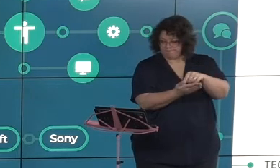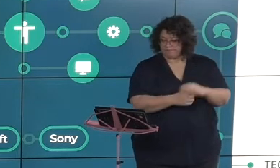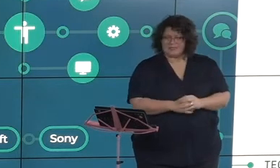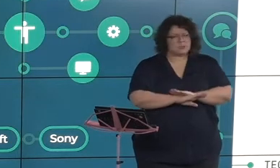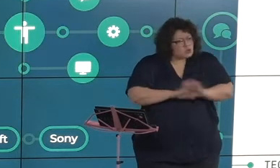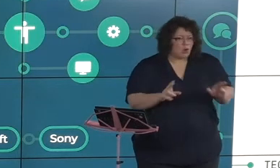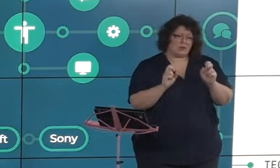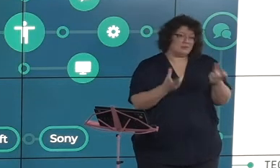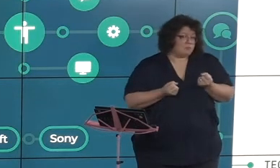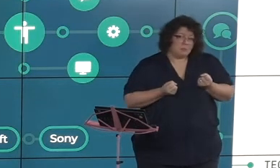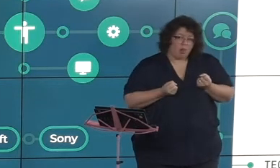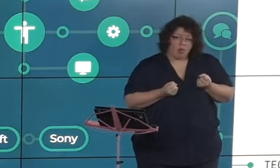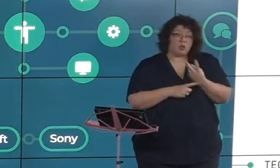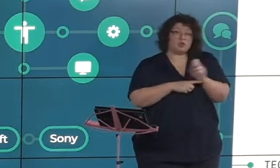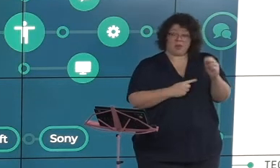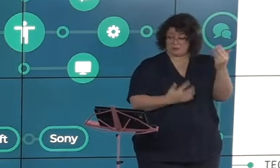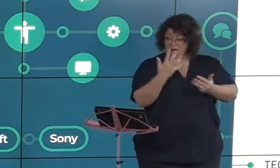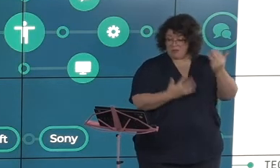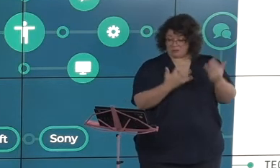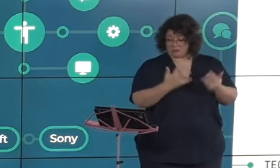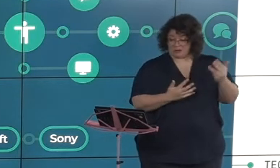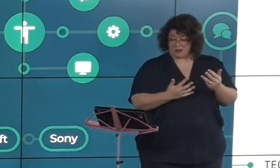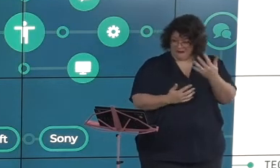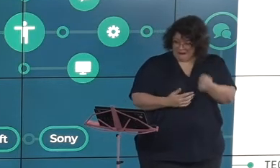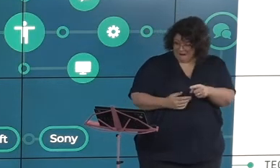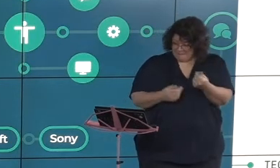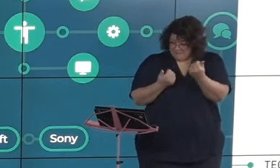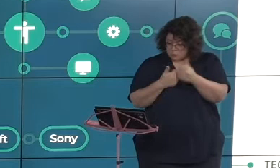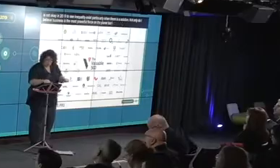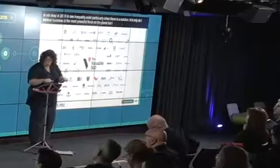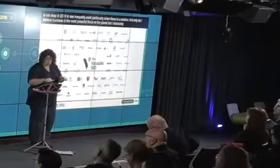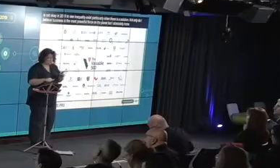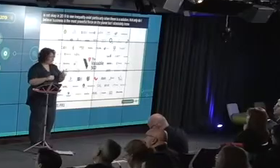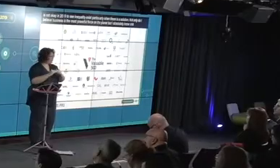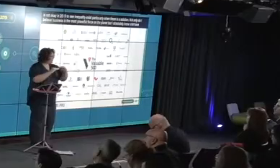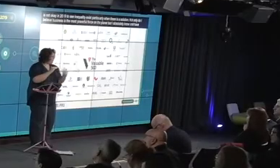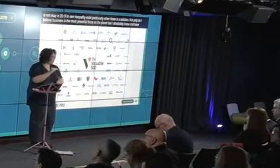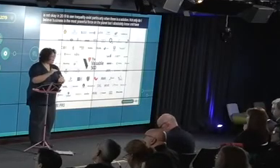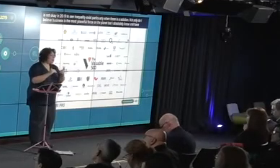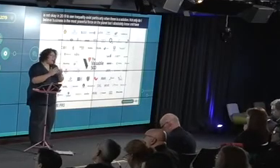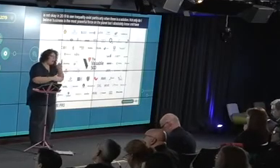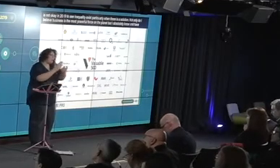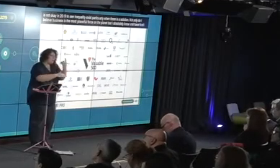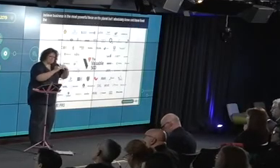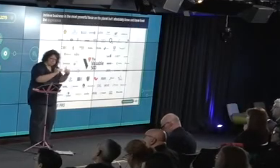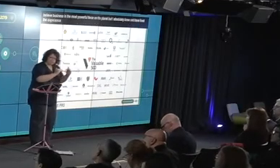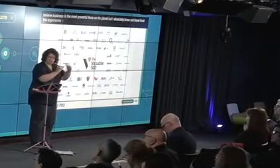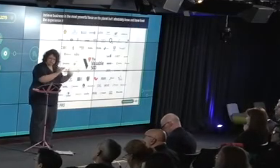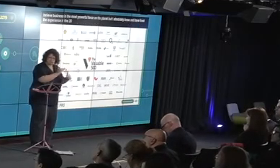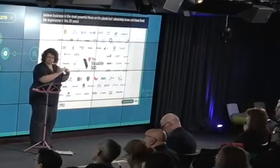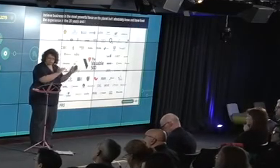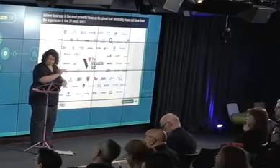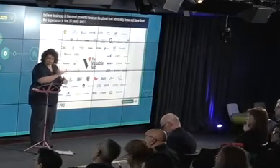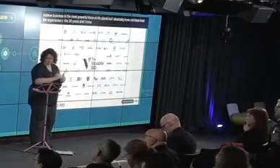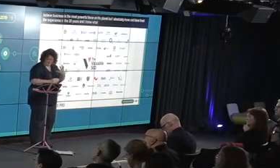I believe business is the most powerful force on the planet, but I absolutely know and have lived the experience in 20 years that I know what will trigger that change, aside from